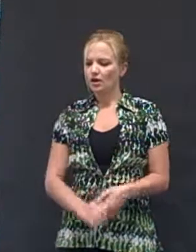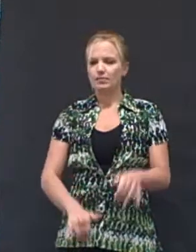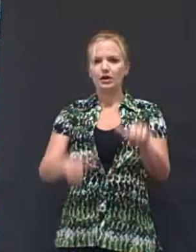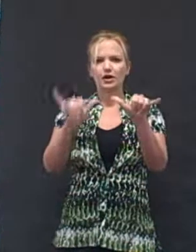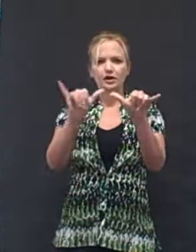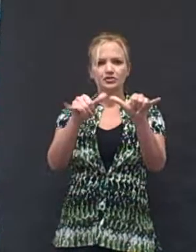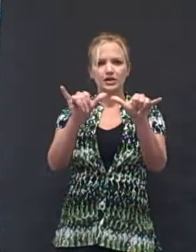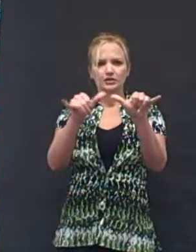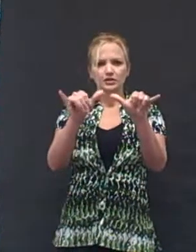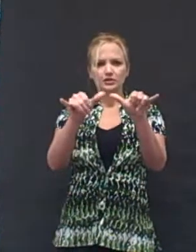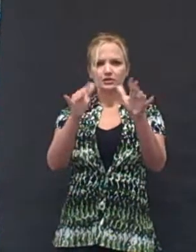a contractor,